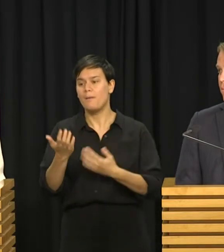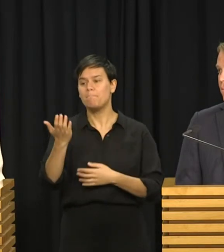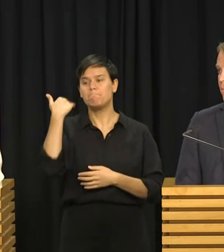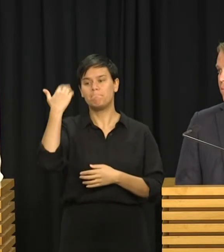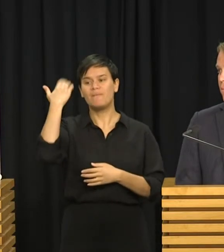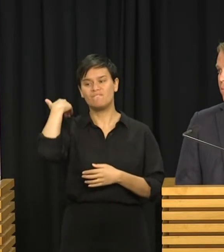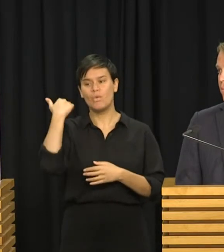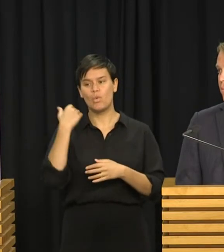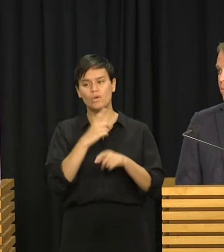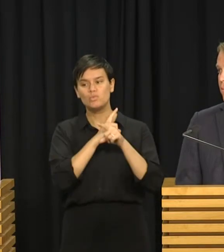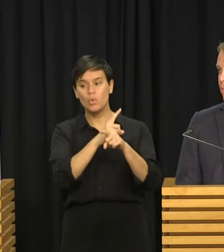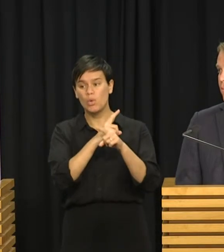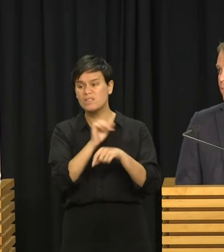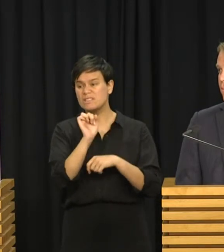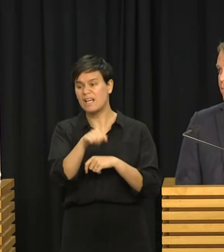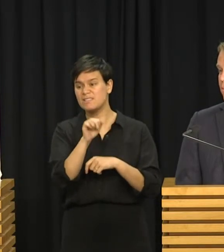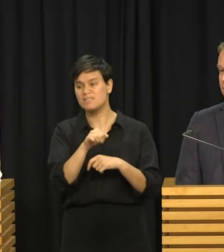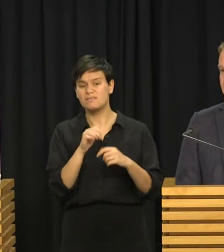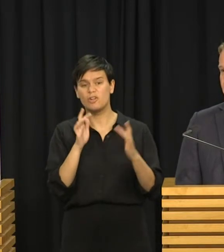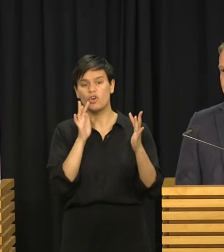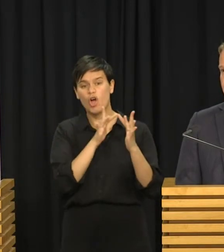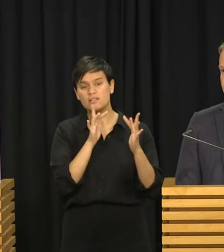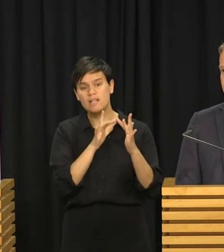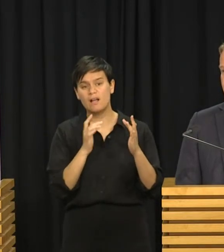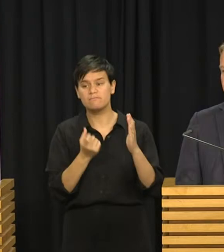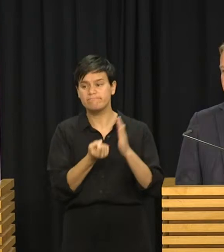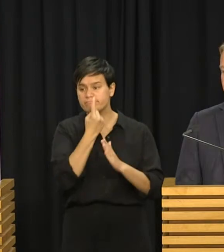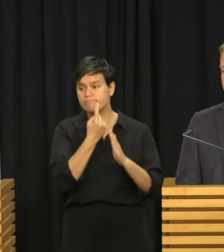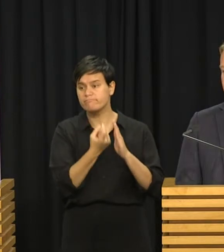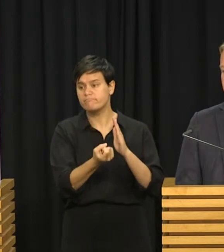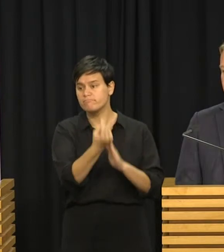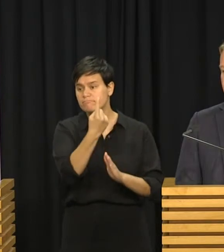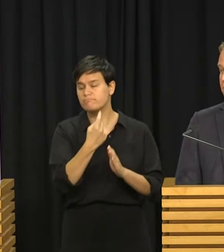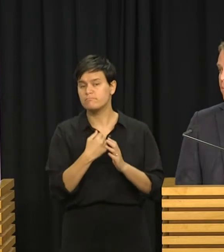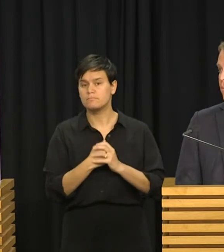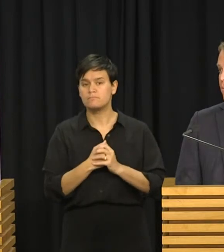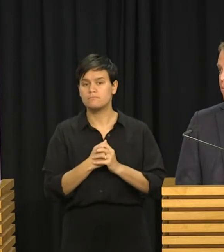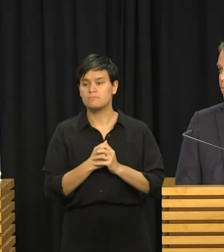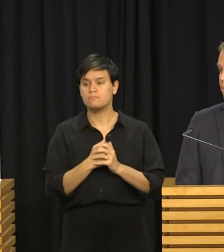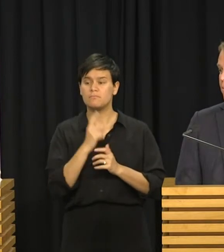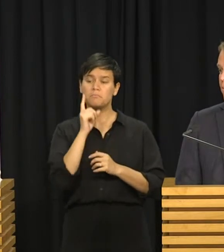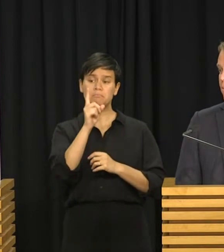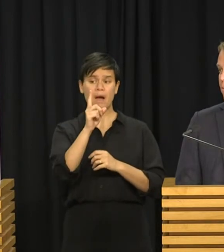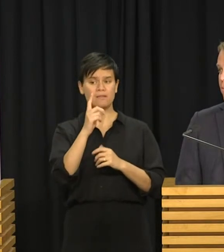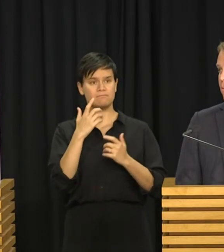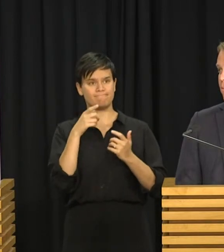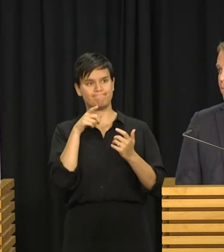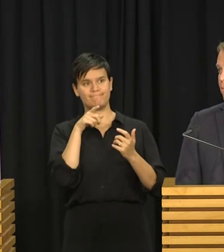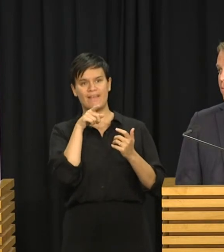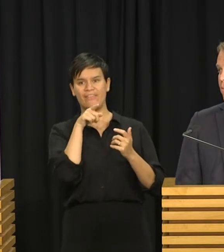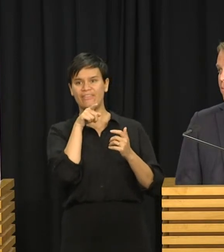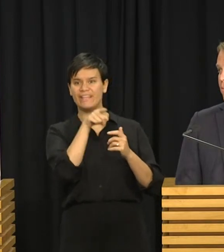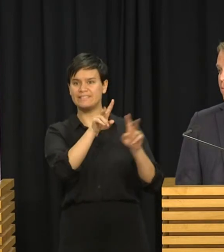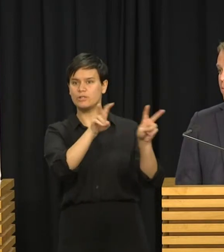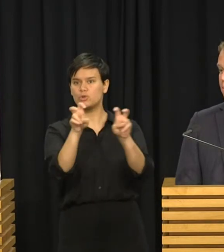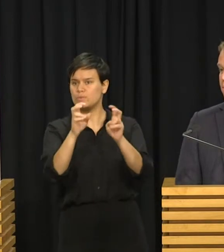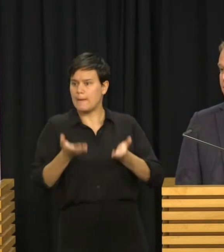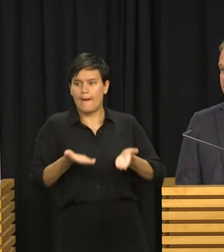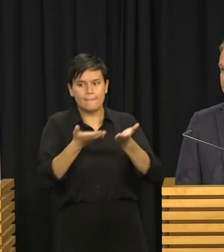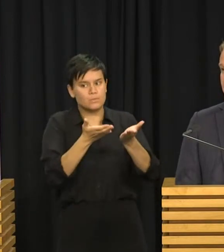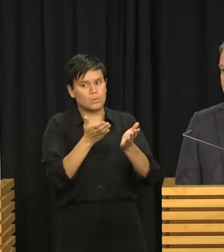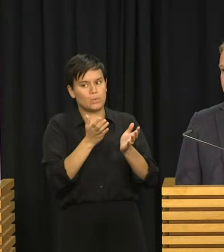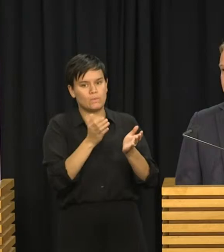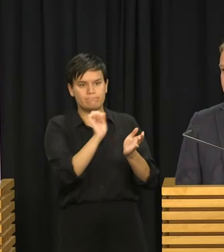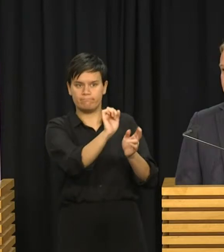had, contact here and there. But again, ultimately the matters that have been canvassed here I see as for Meghan